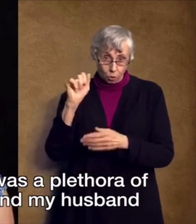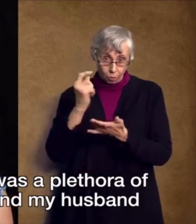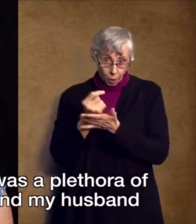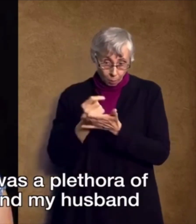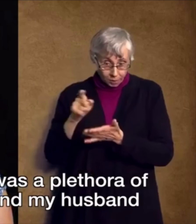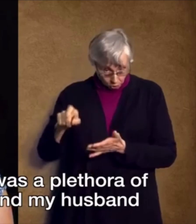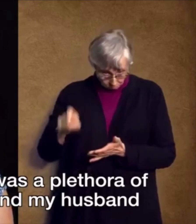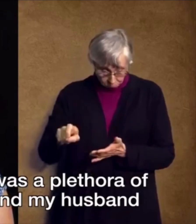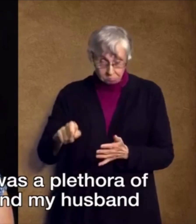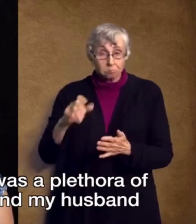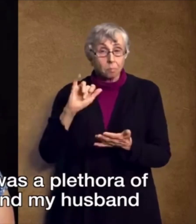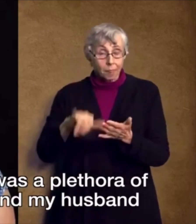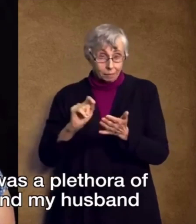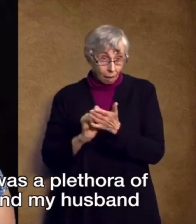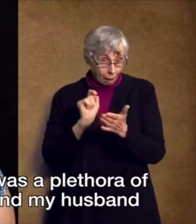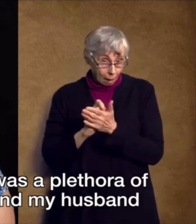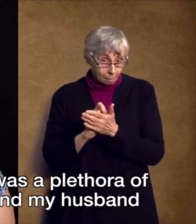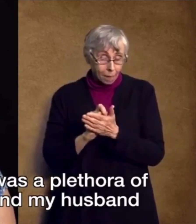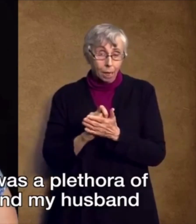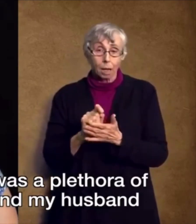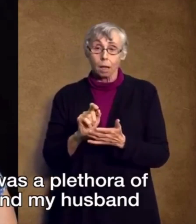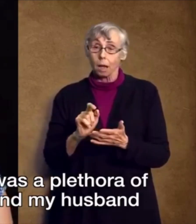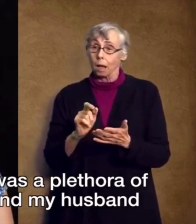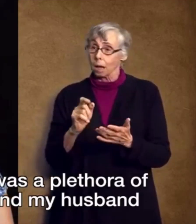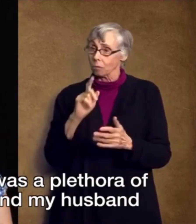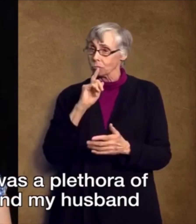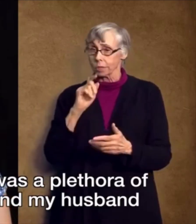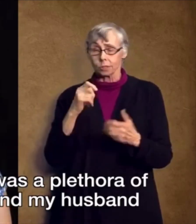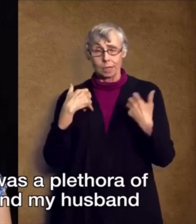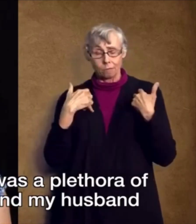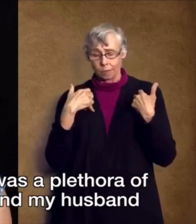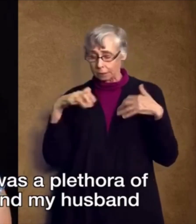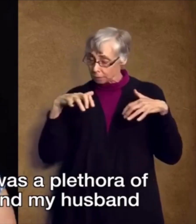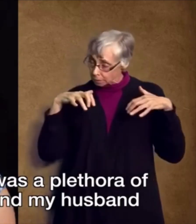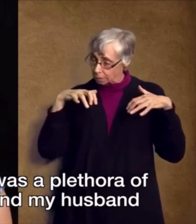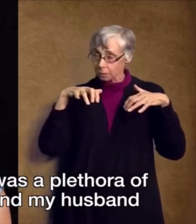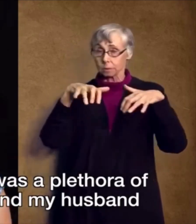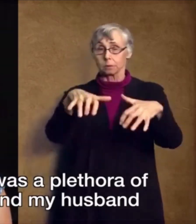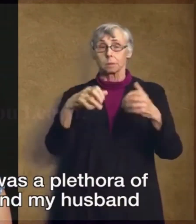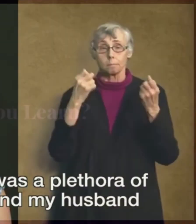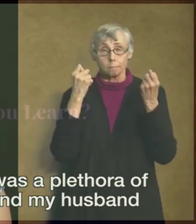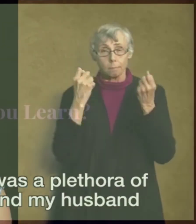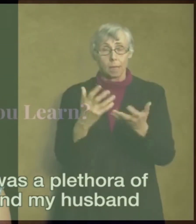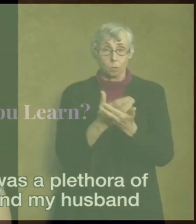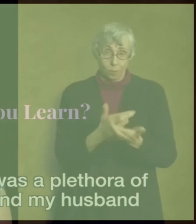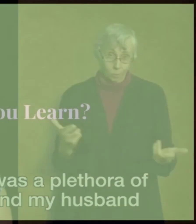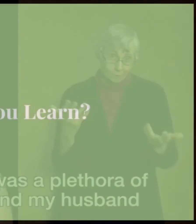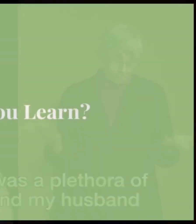time. There was a plethora of resources for us. And